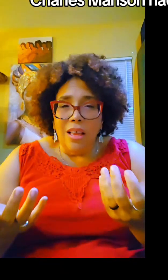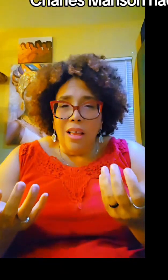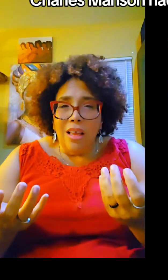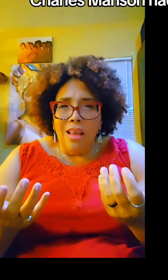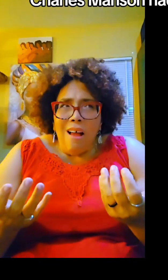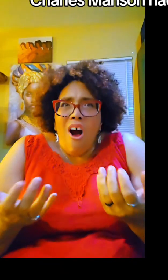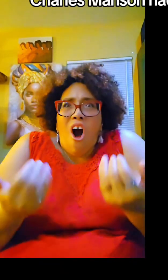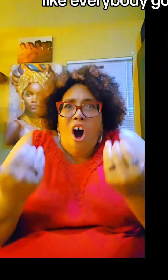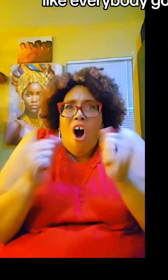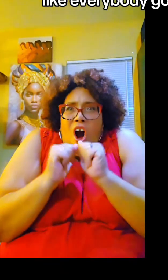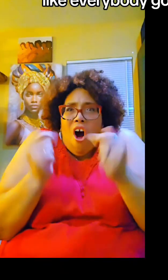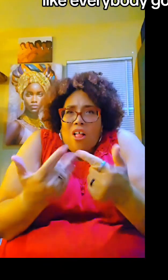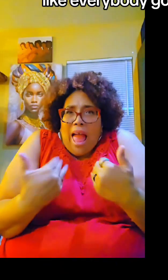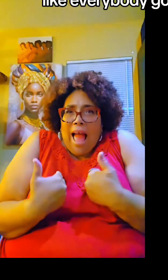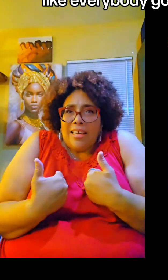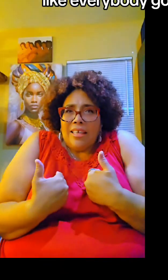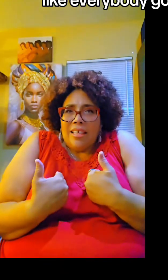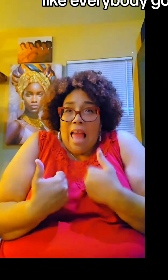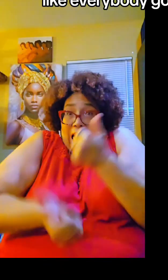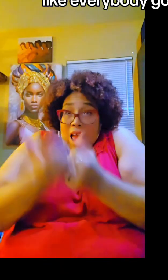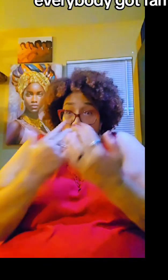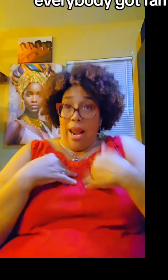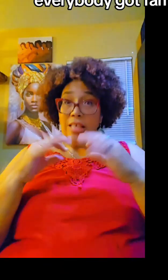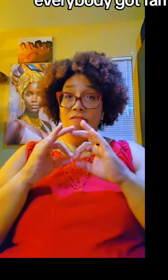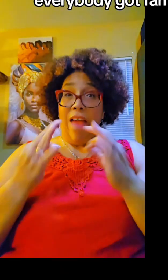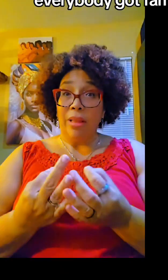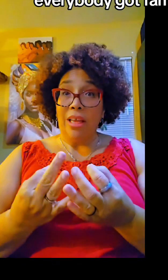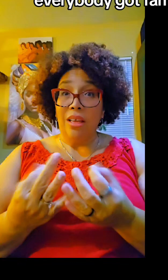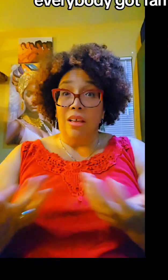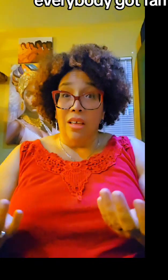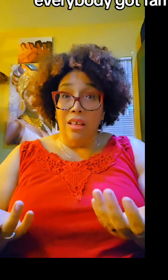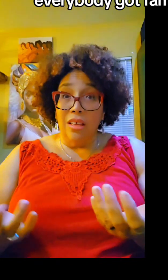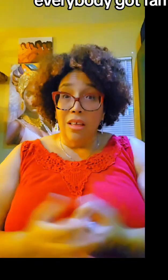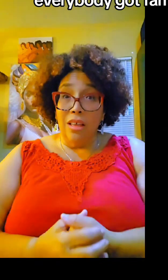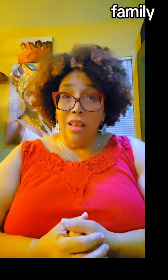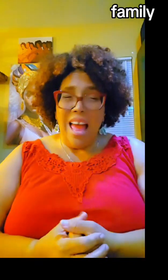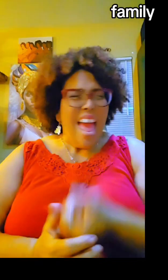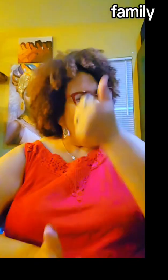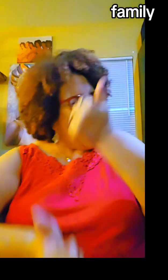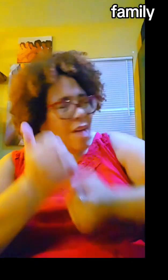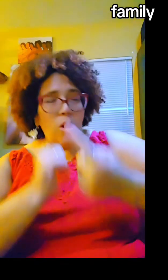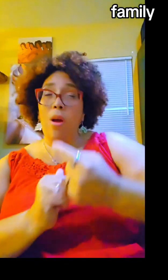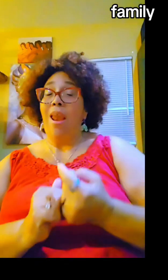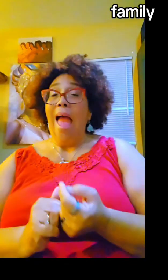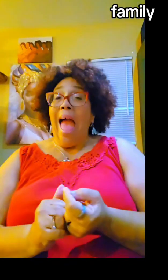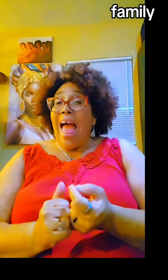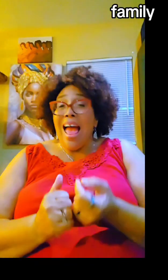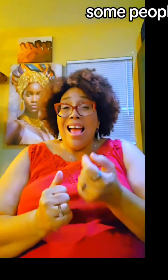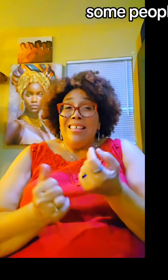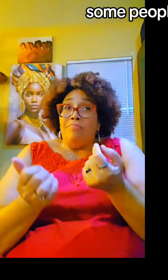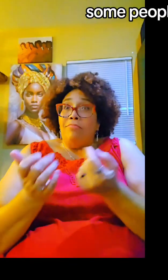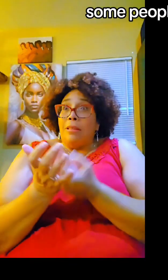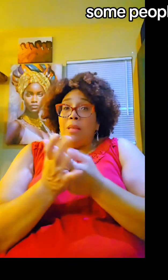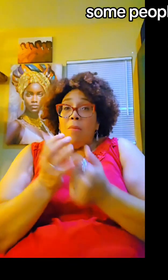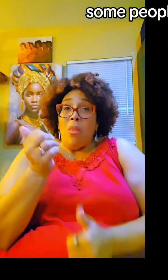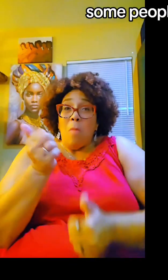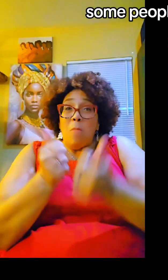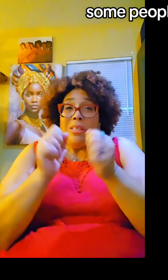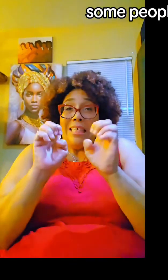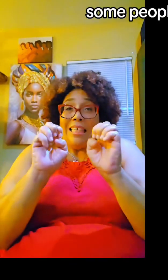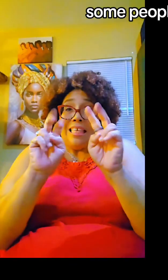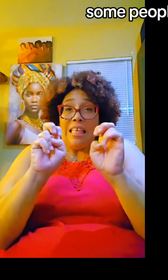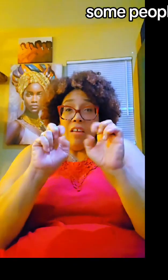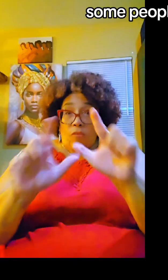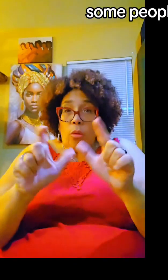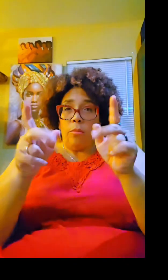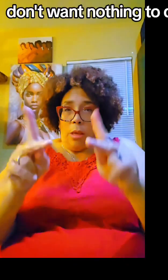Charles Manson had a family. Like, everybody got family. Everybody got family. Some of the most evil people have family who actually love them. But then